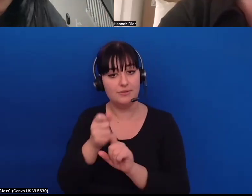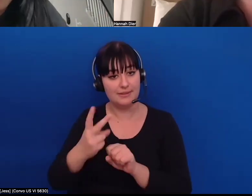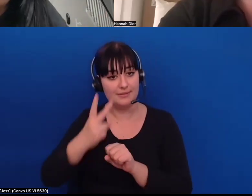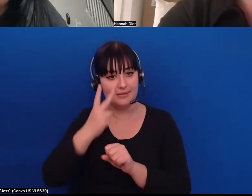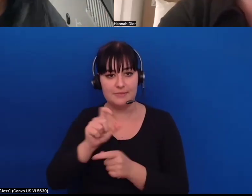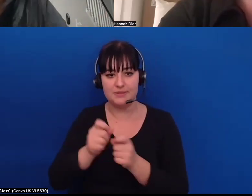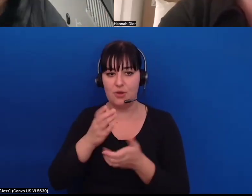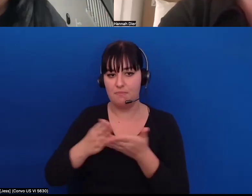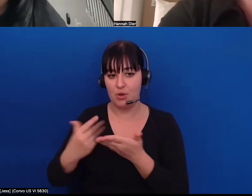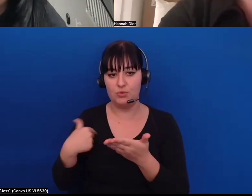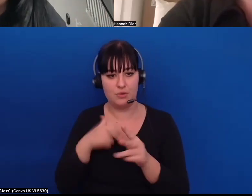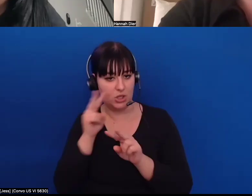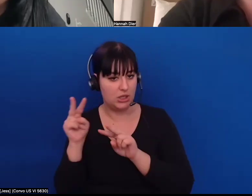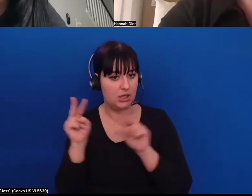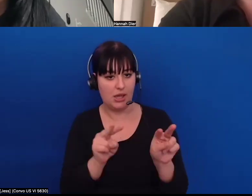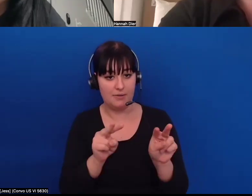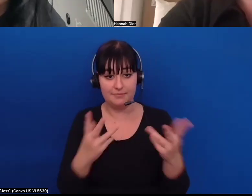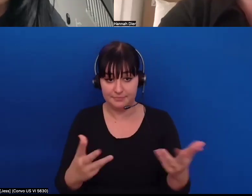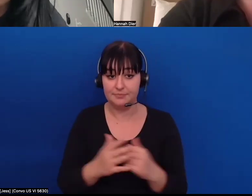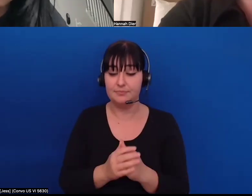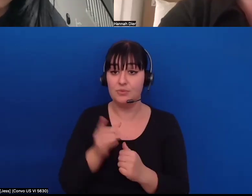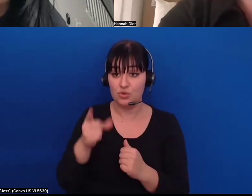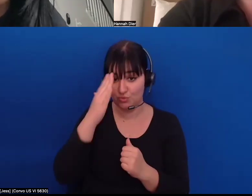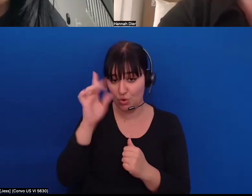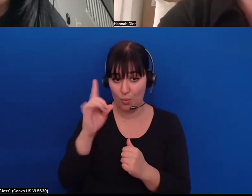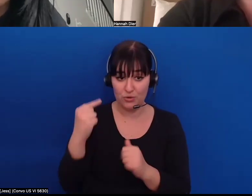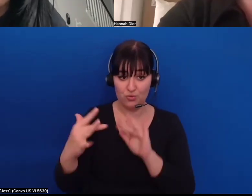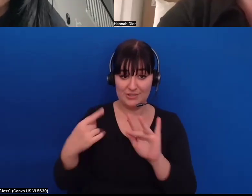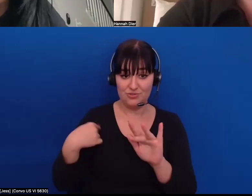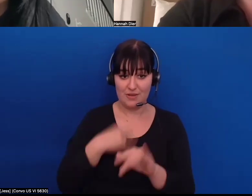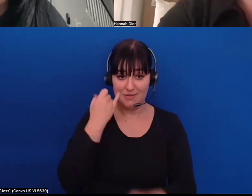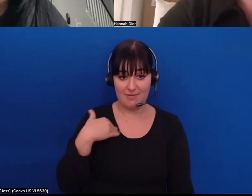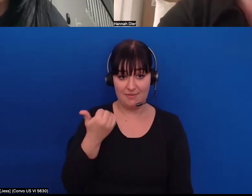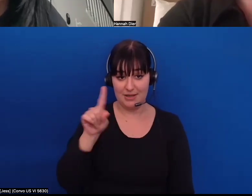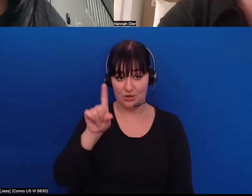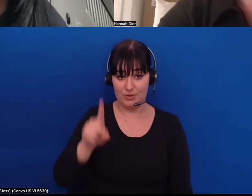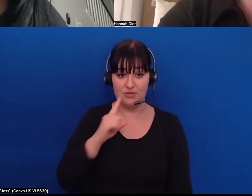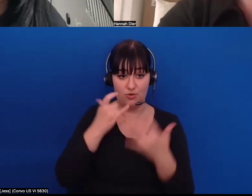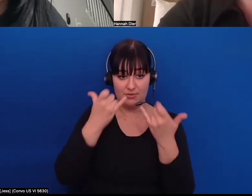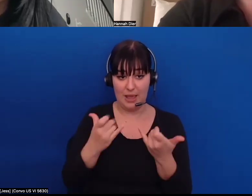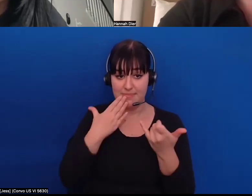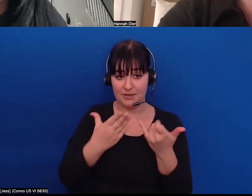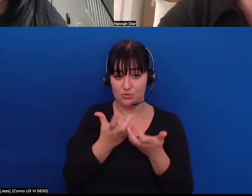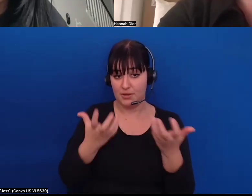at. You know where to reach us if you have any questions in the meantime. Thank you all so much.